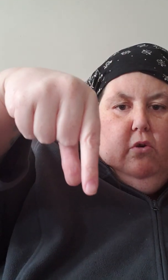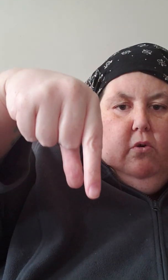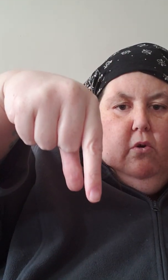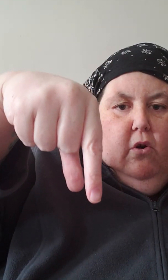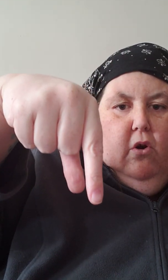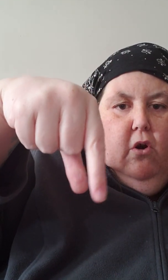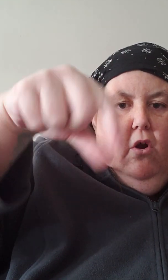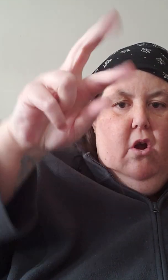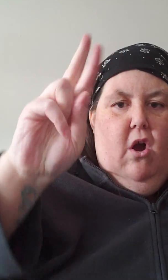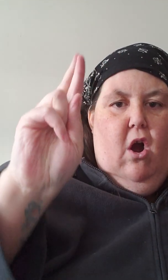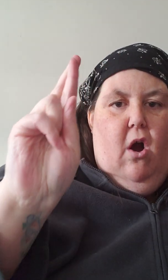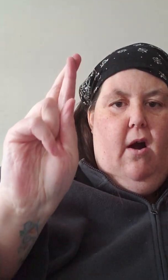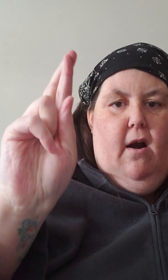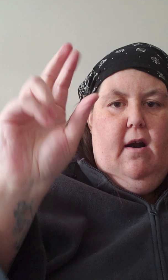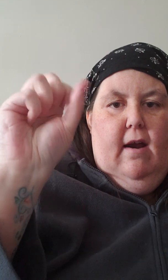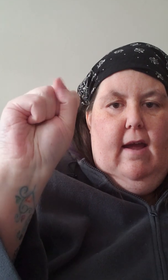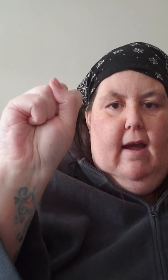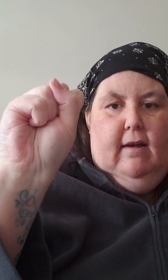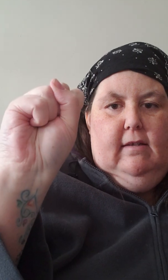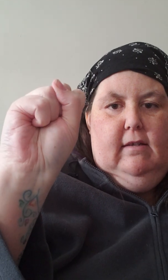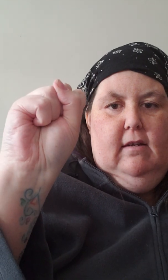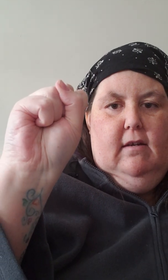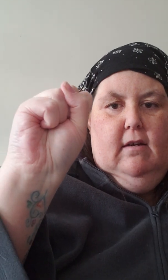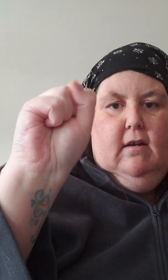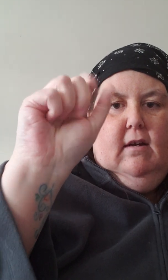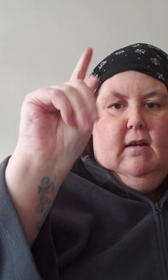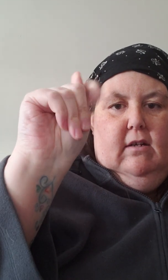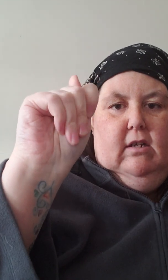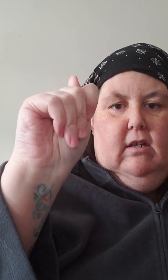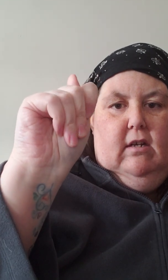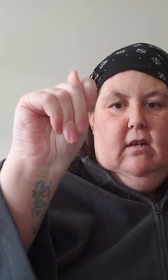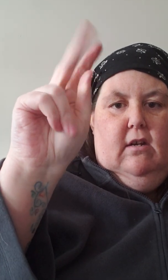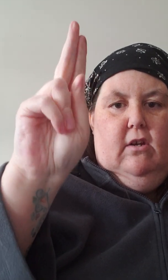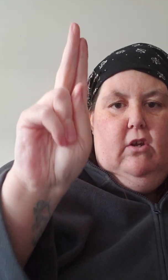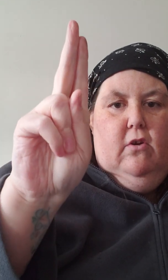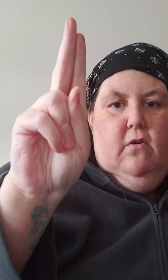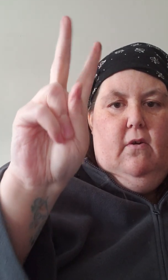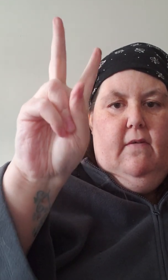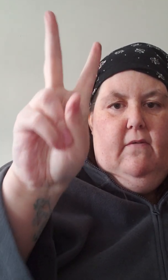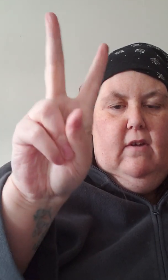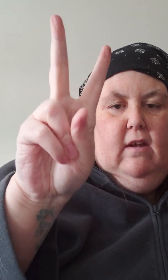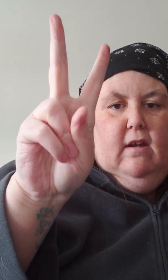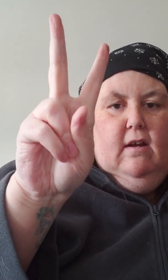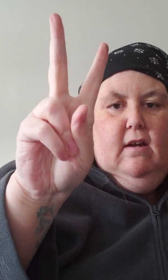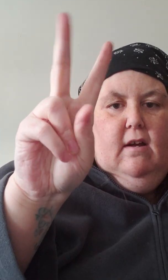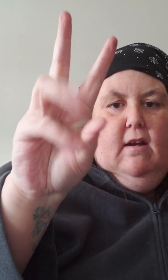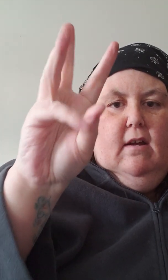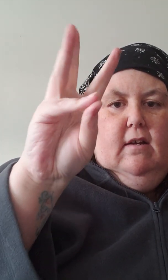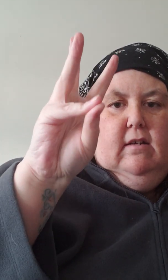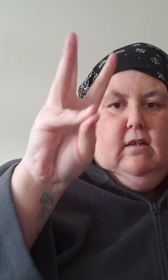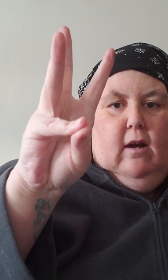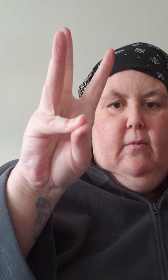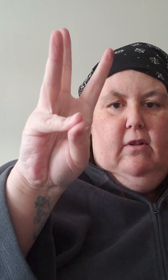Q, R, S, T, U, V,